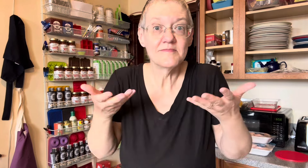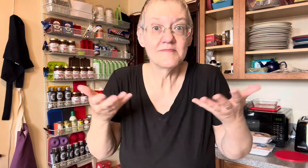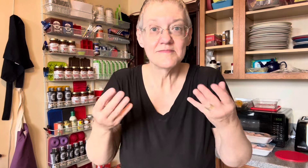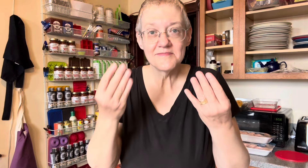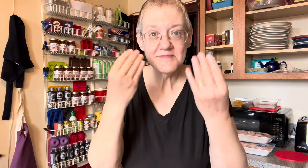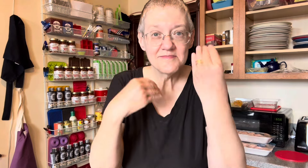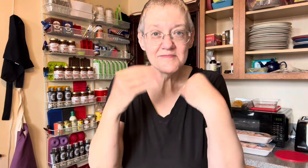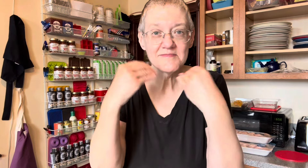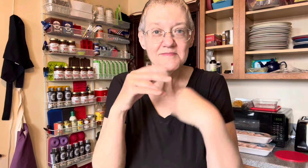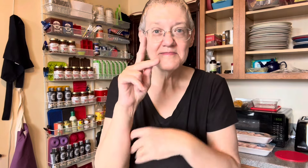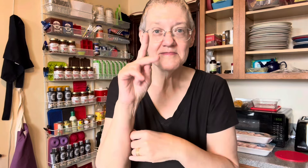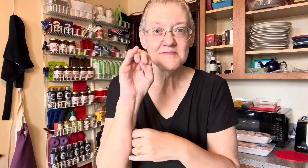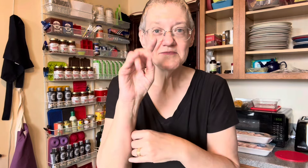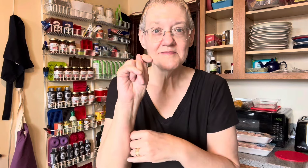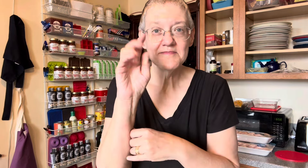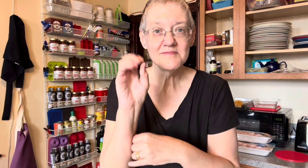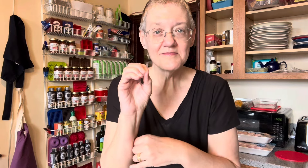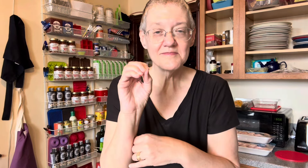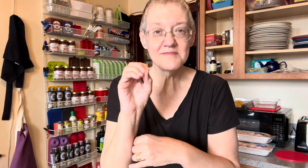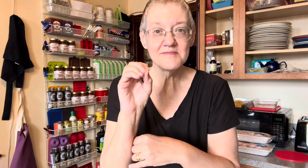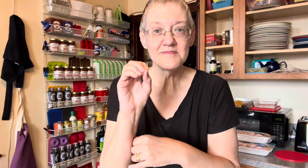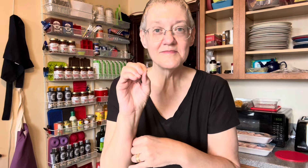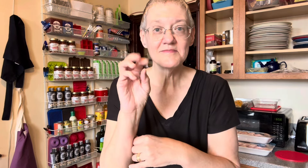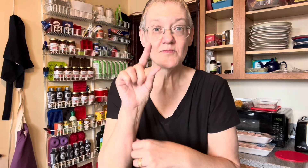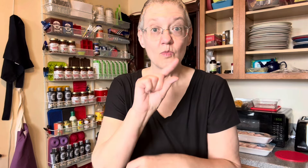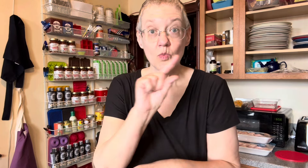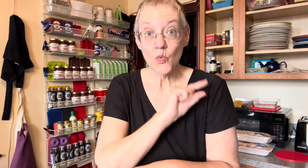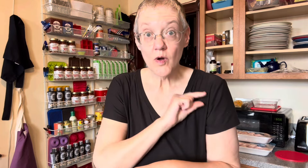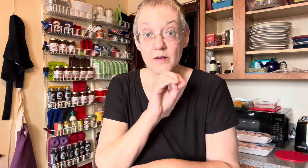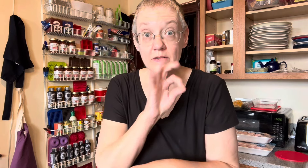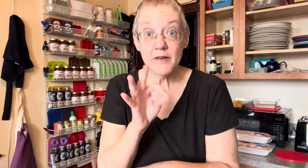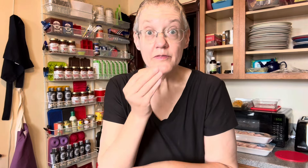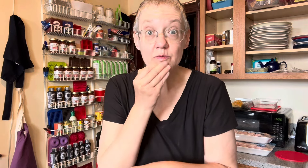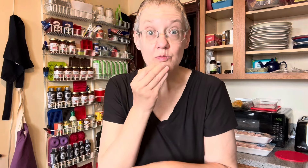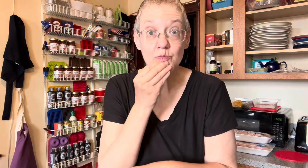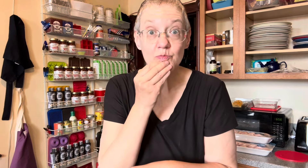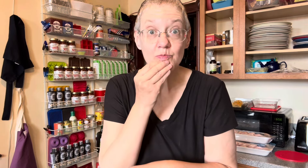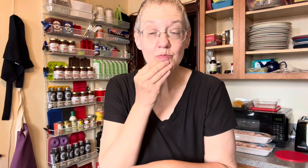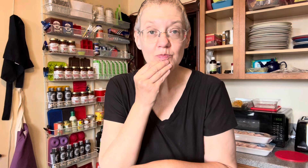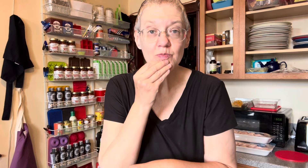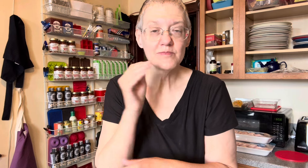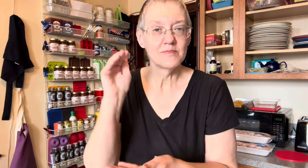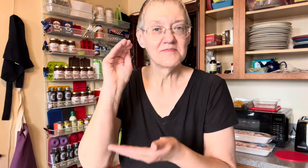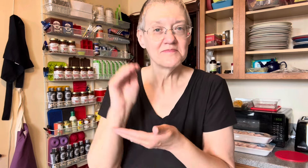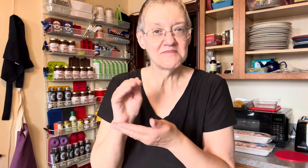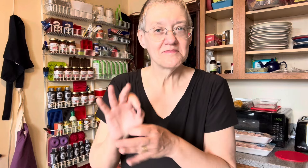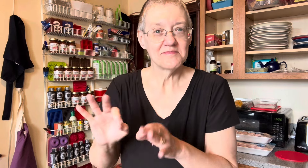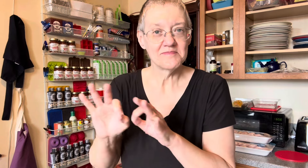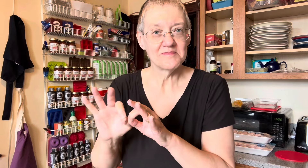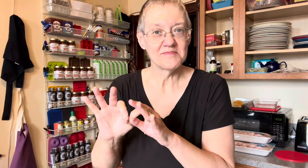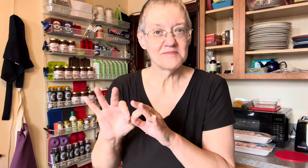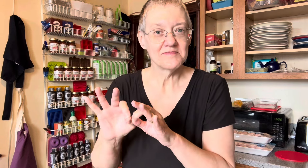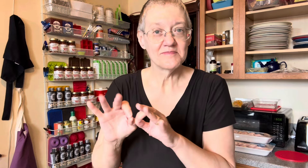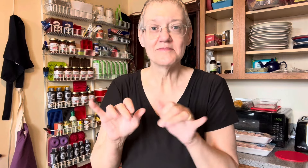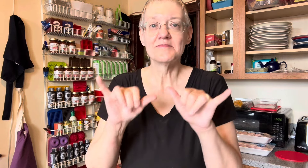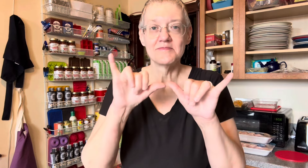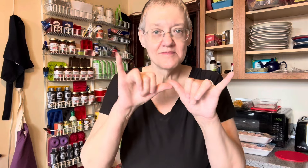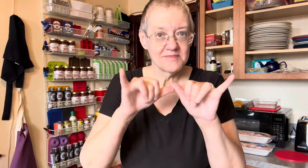crisis mode, my top priority is eating keto, and the quality of the food has been less